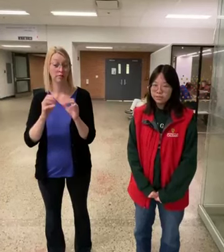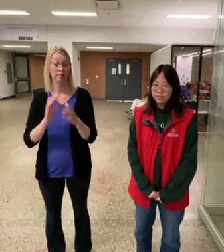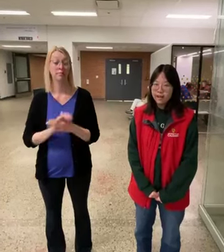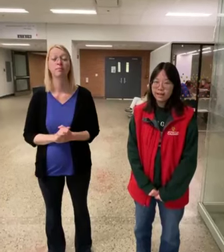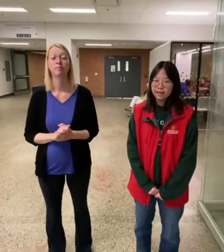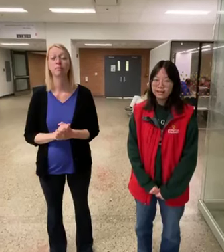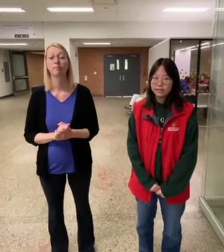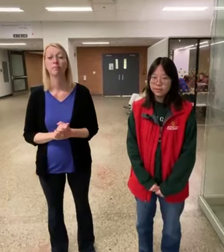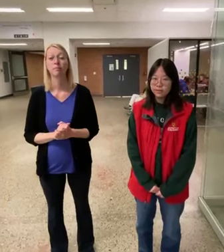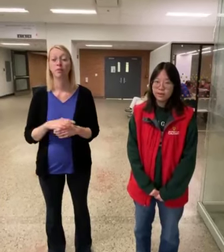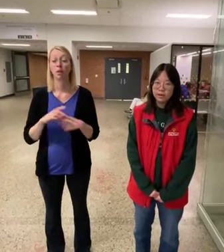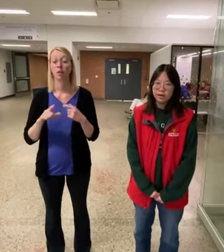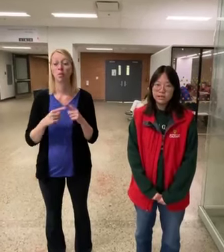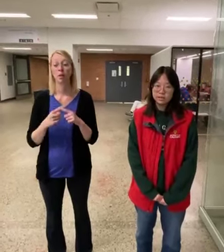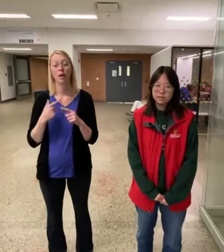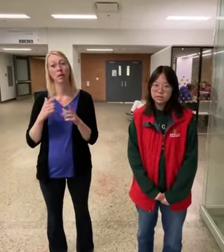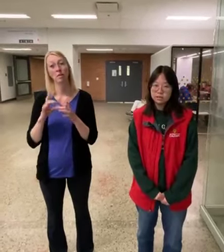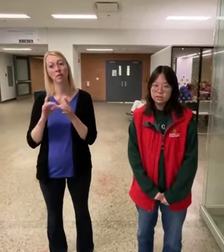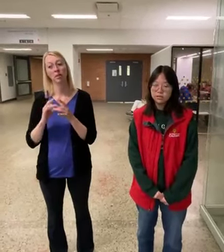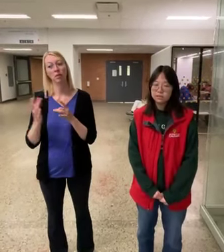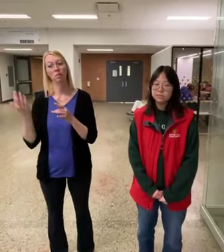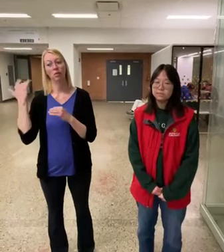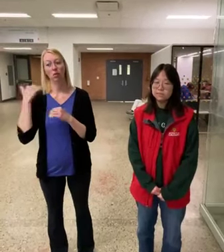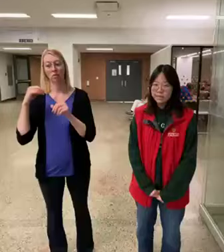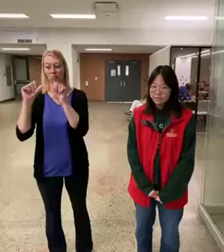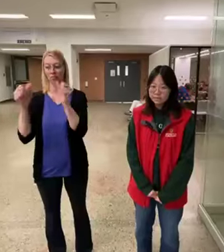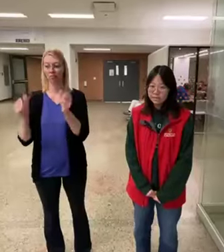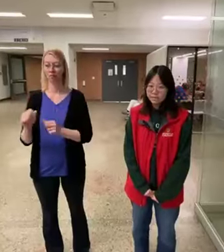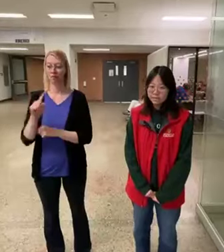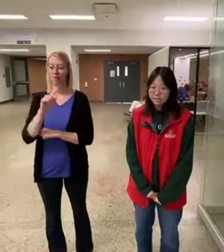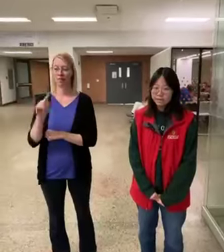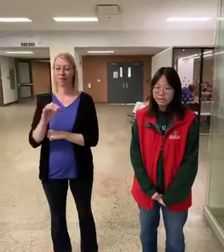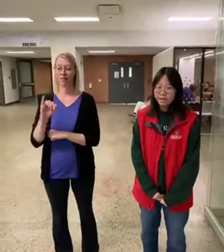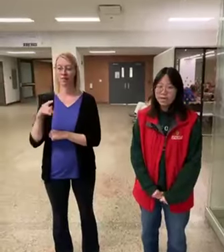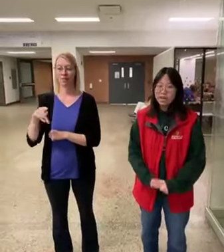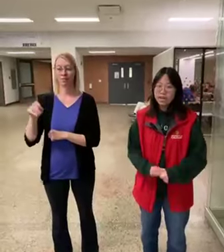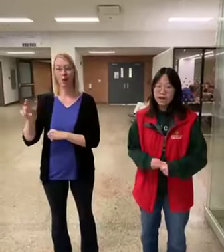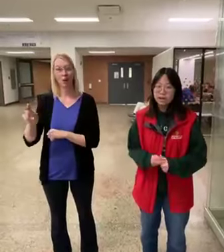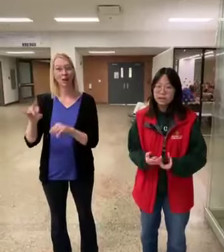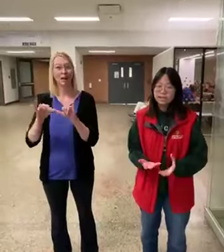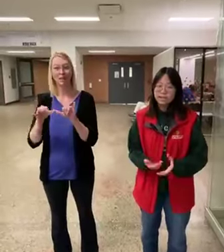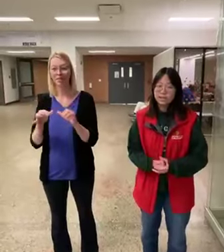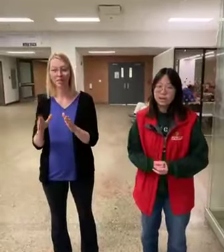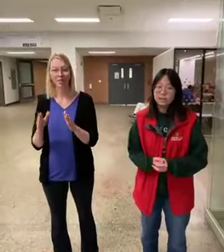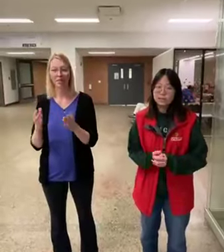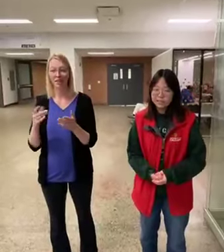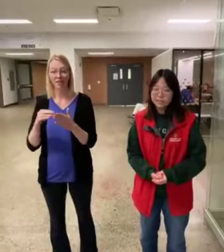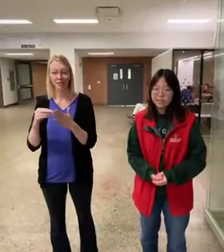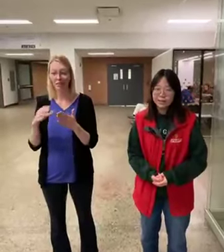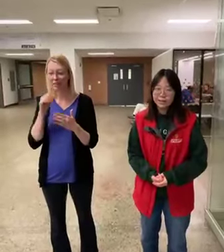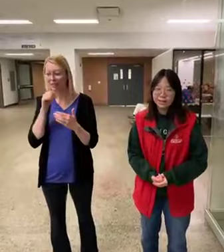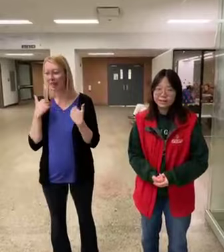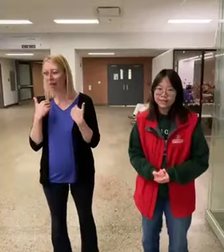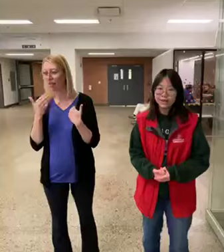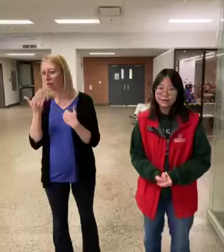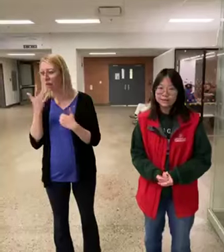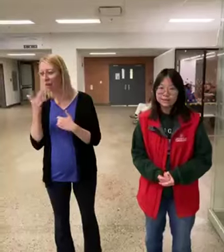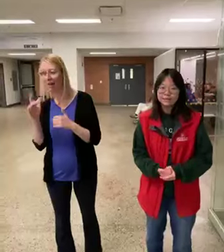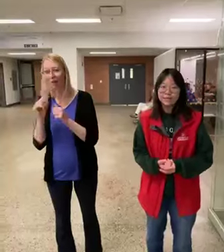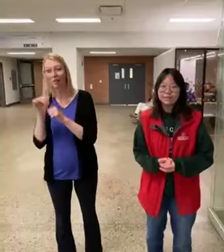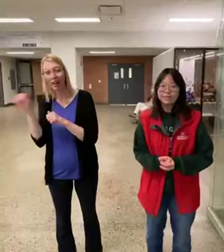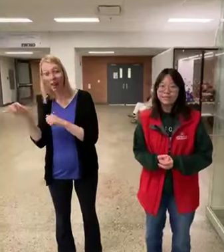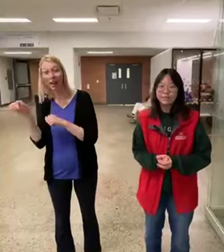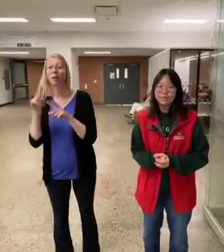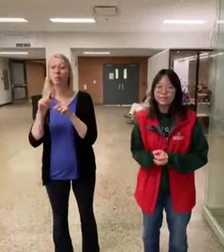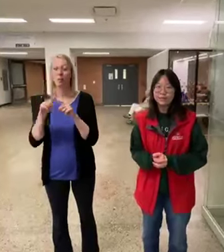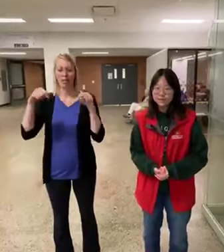I mentioned back at the zipper that our engineering students don't have the best of luck when it comes to that, you guys actually do have really great luck when it comes to